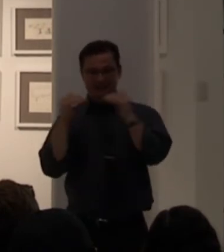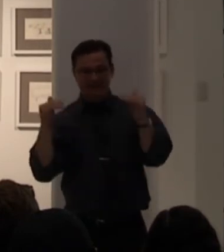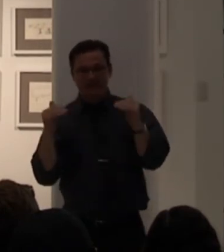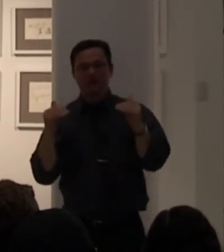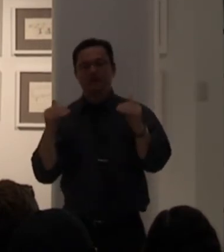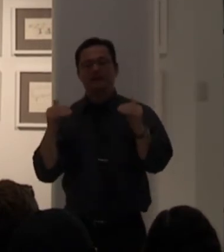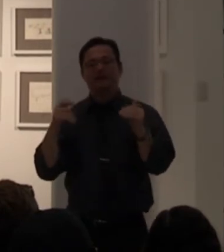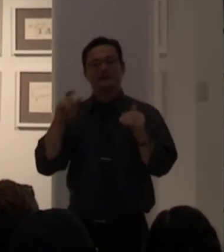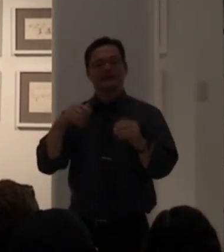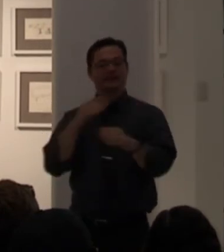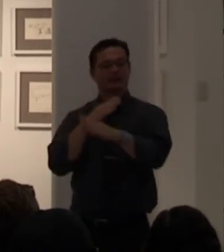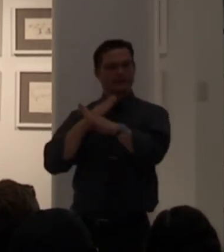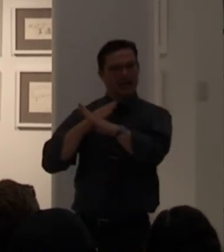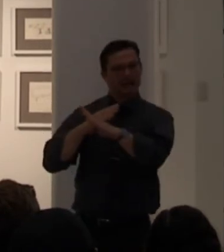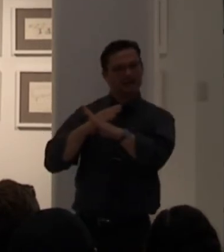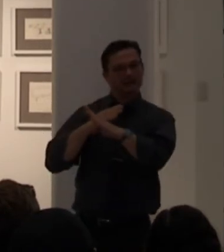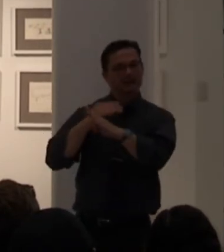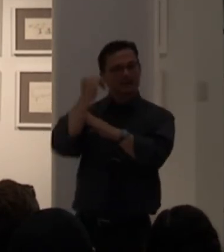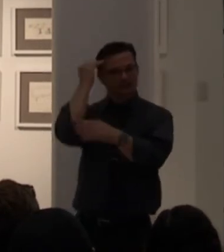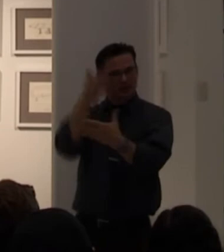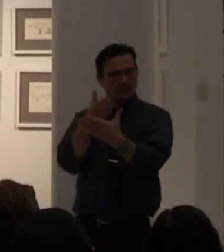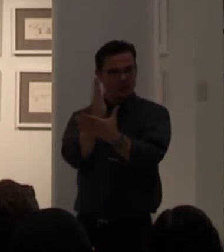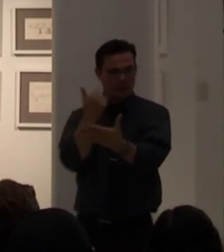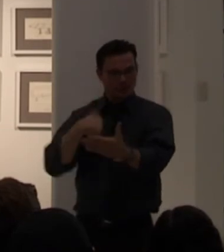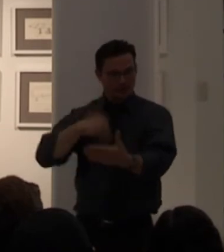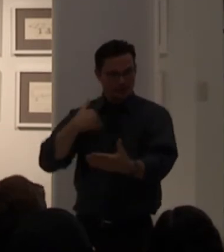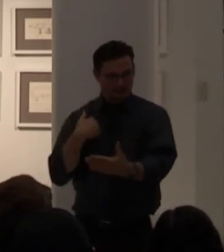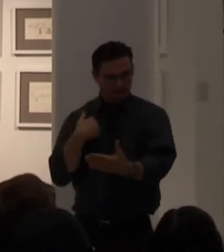since we have to protect the intellectual rights that we have.